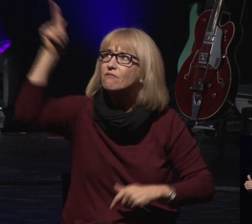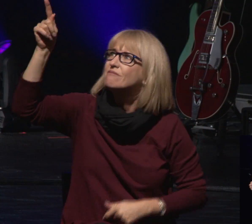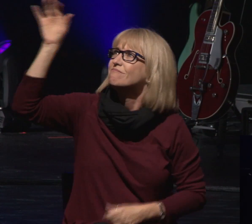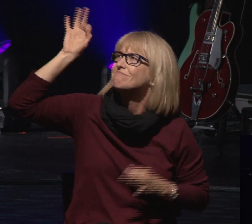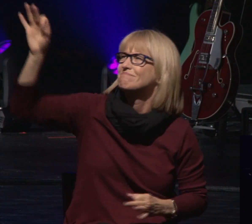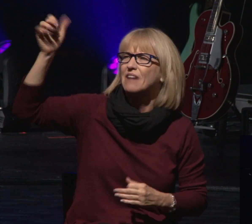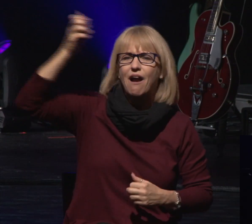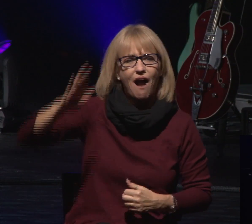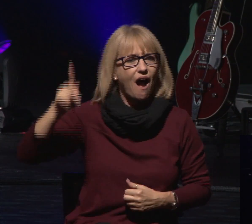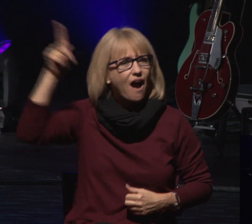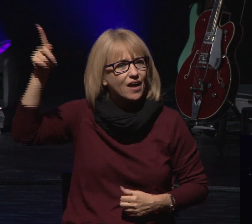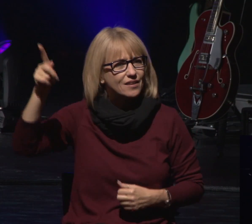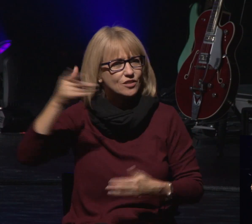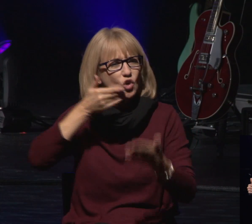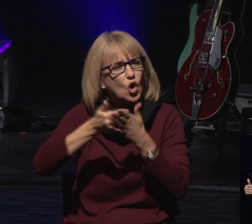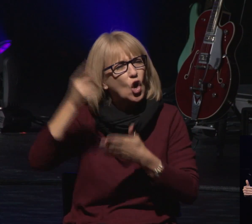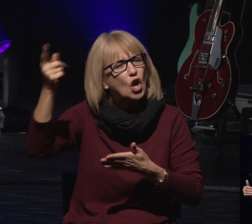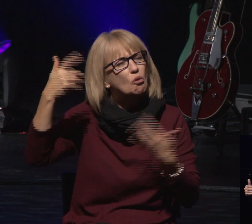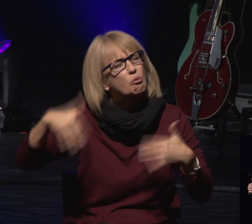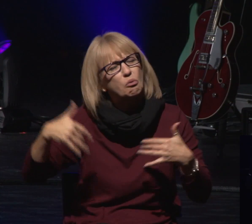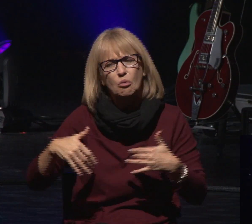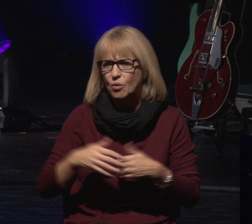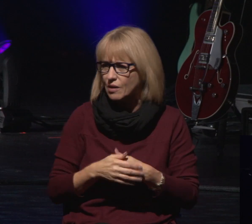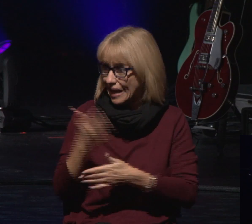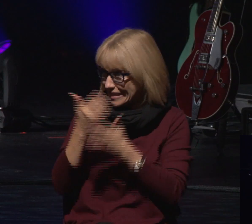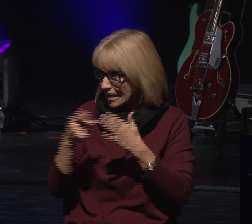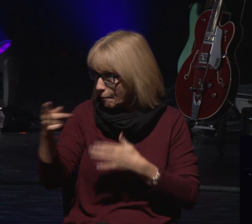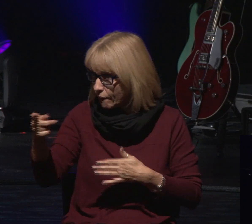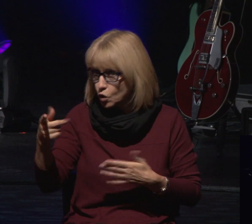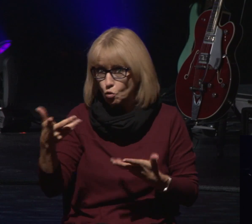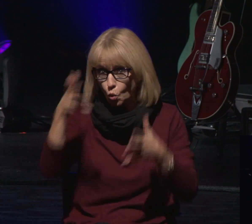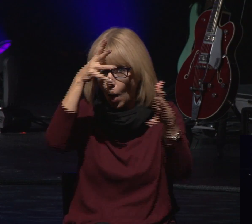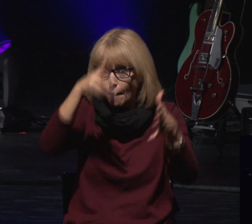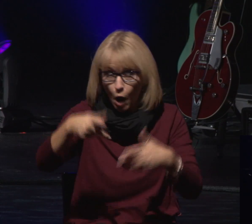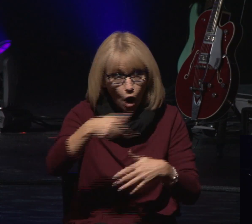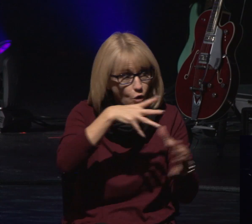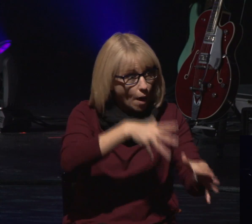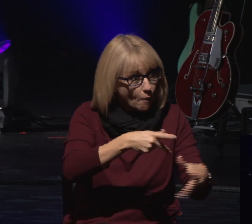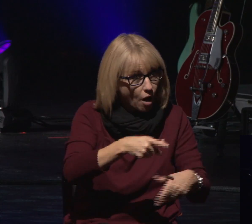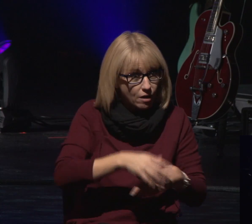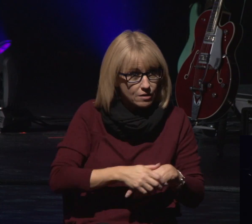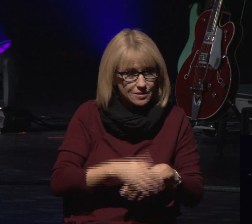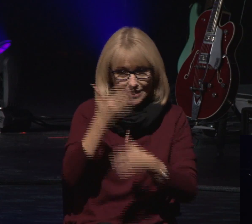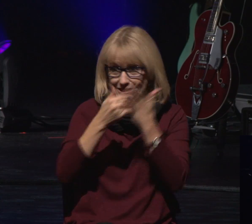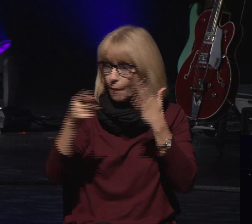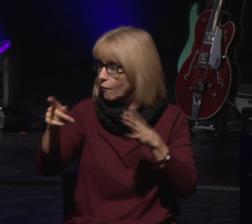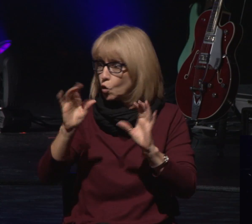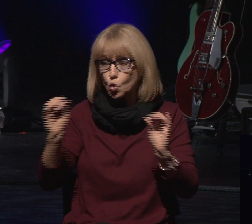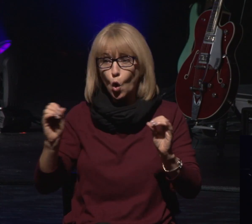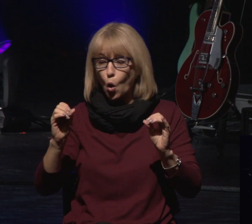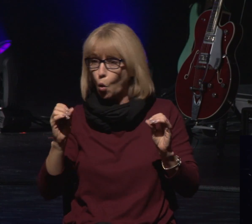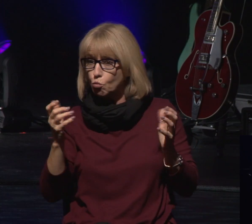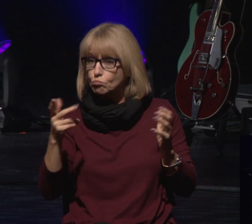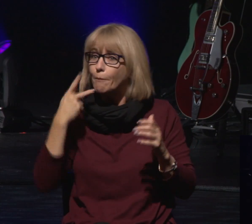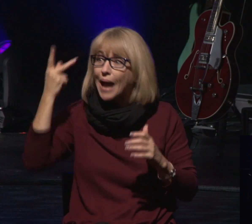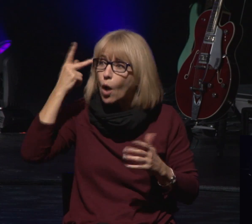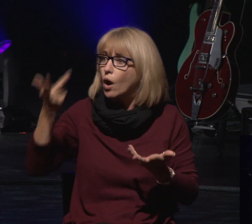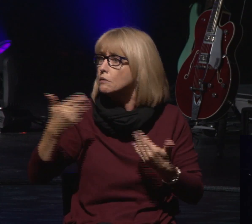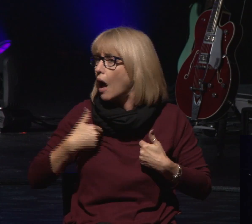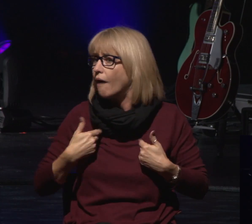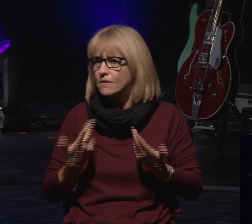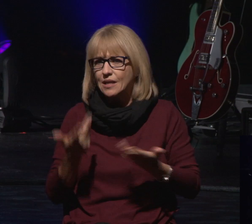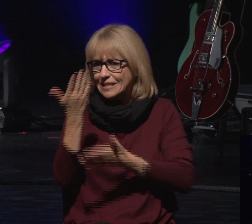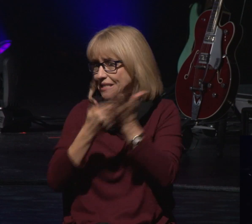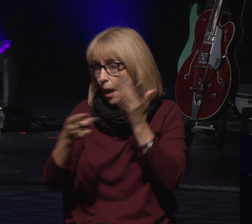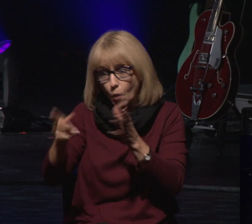of you are parents, some of you have grandchildren, some of you don't have any children, but there's still a next generation. There's still a next generation around